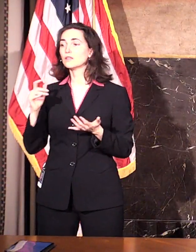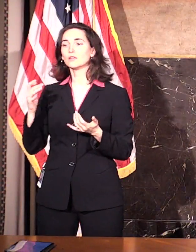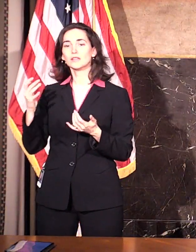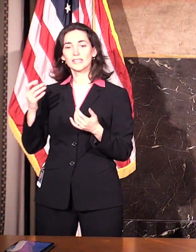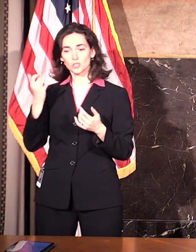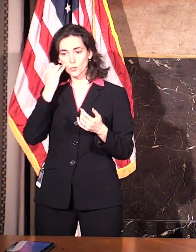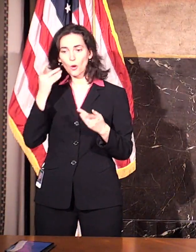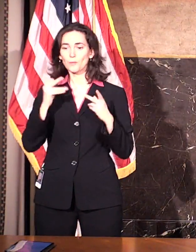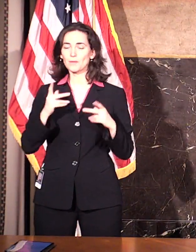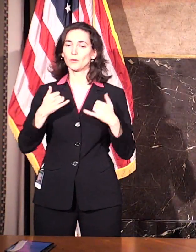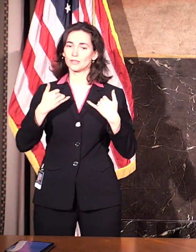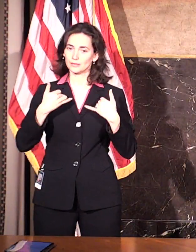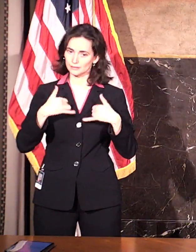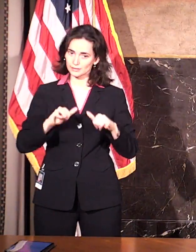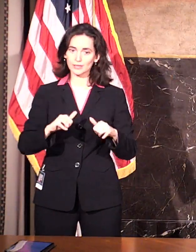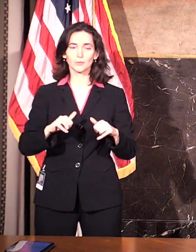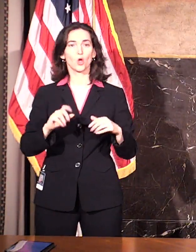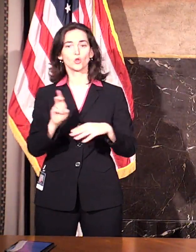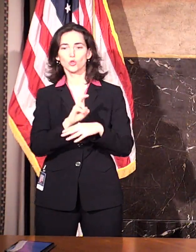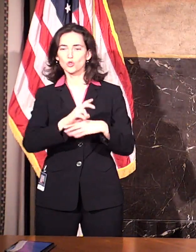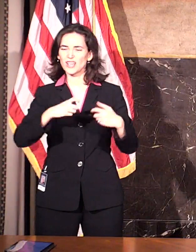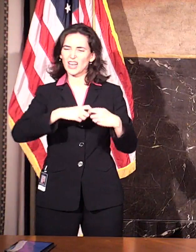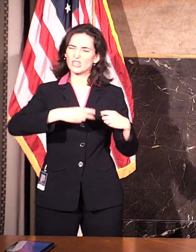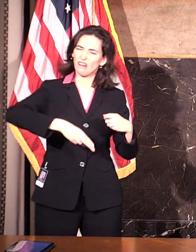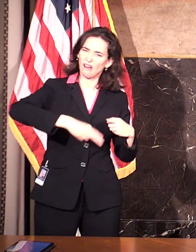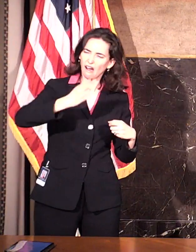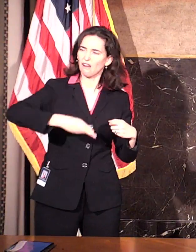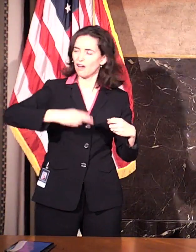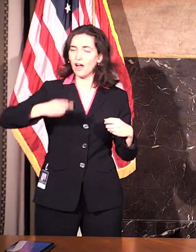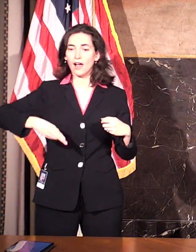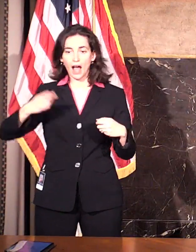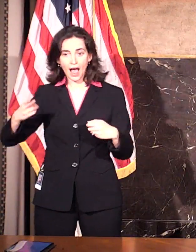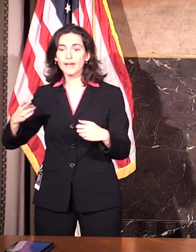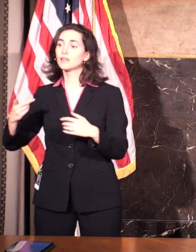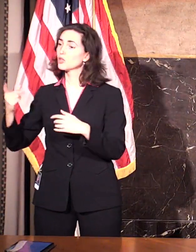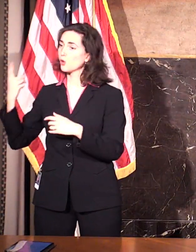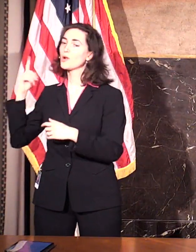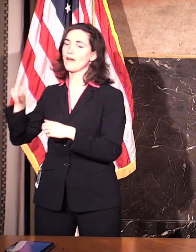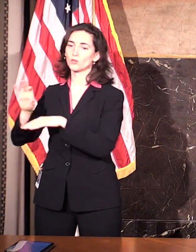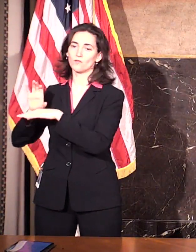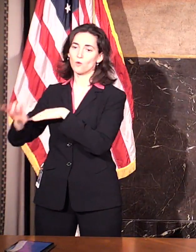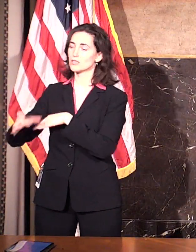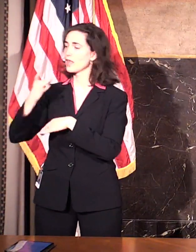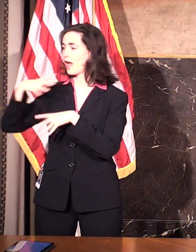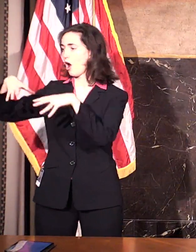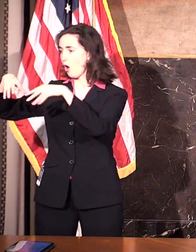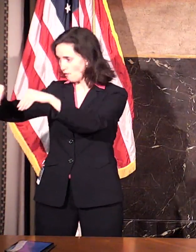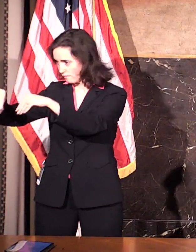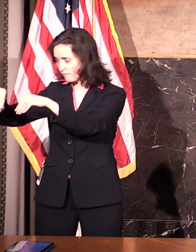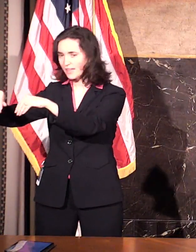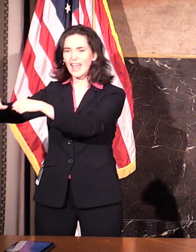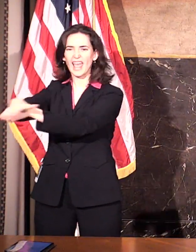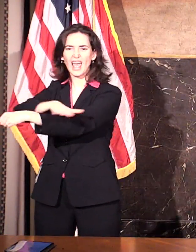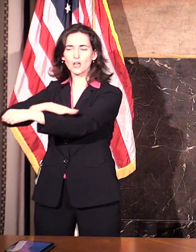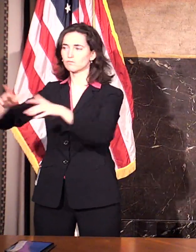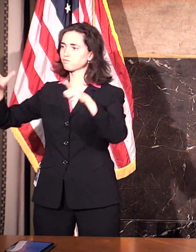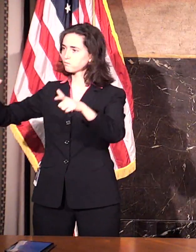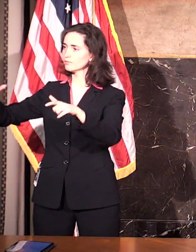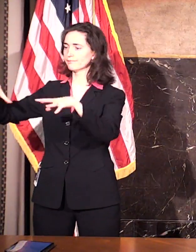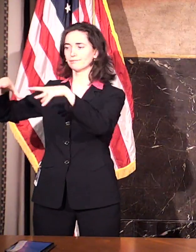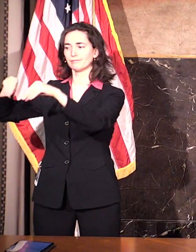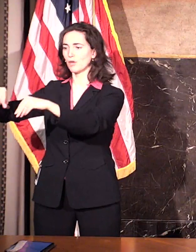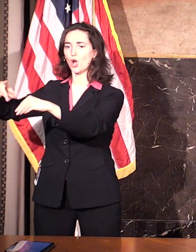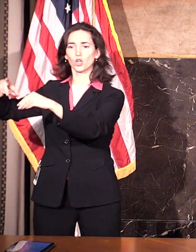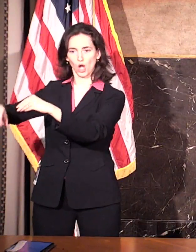power outages in the future, especially with record low or near record low temperatures tonight and even colder temperatures tomorrow